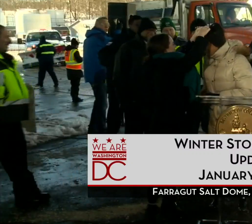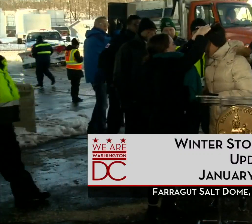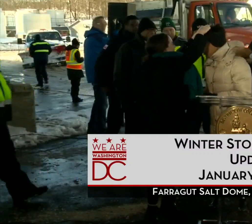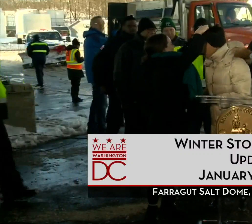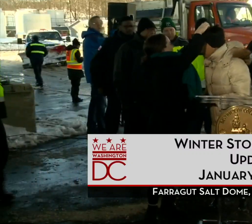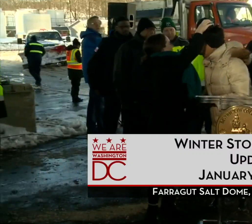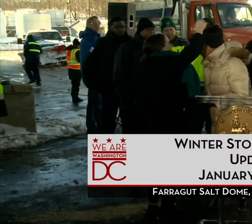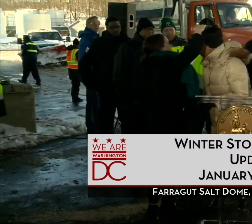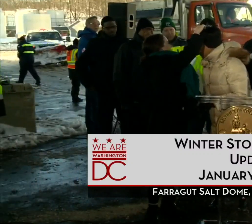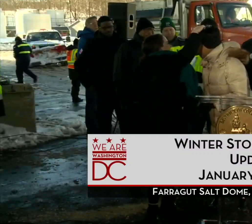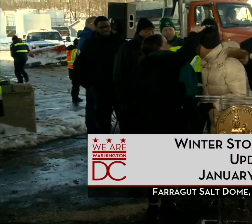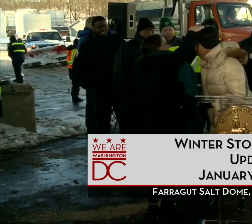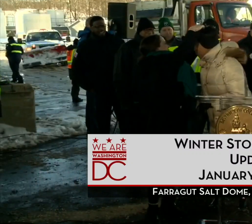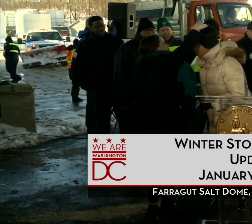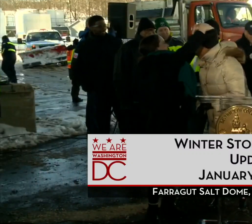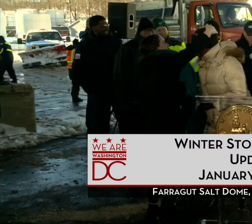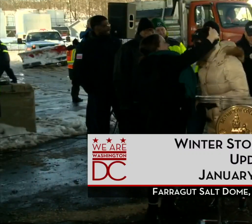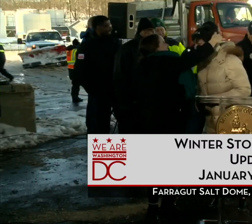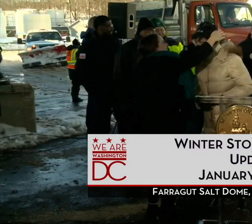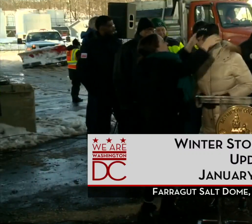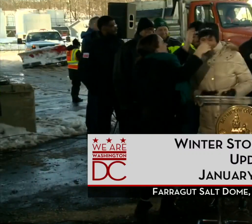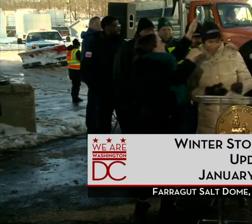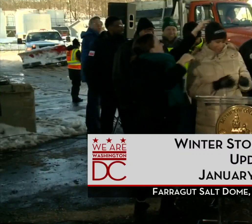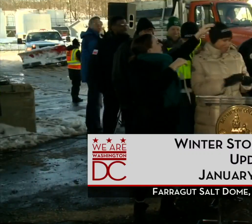Thank you. Thank you.